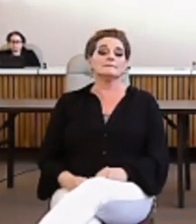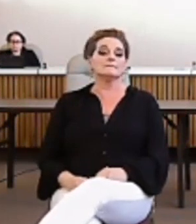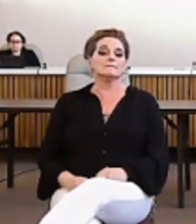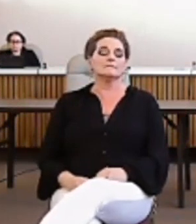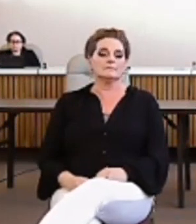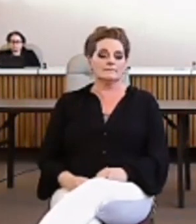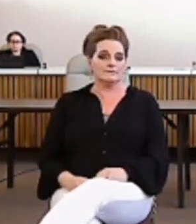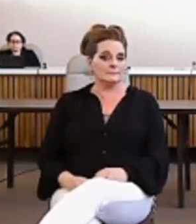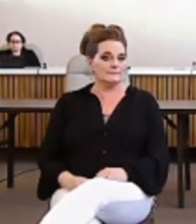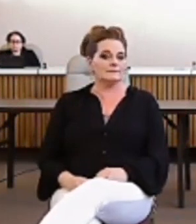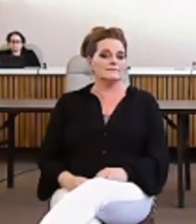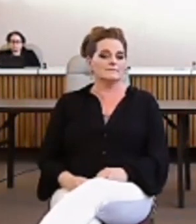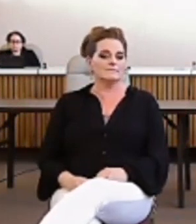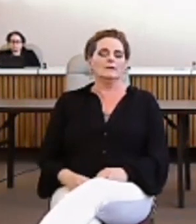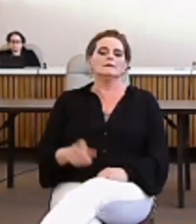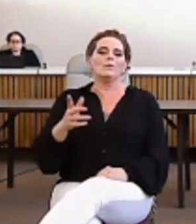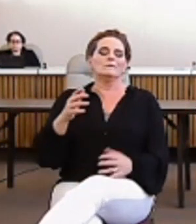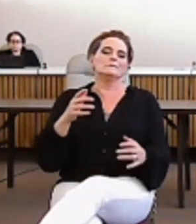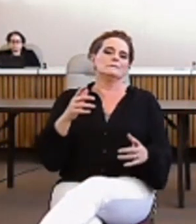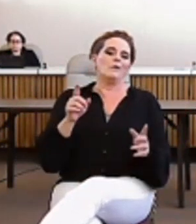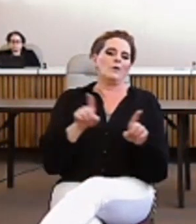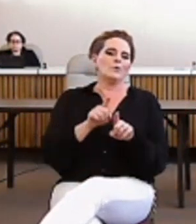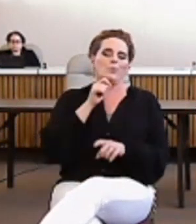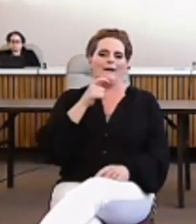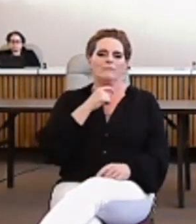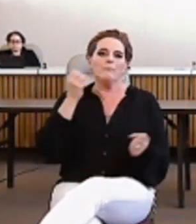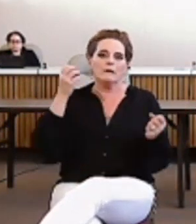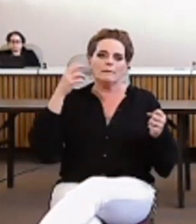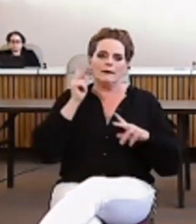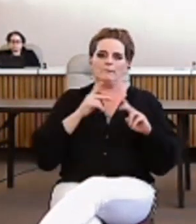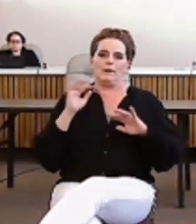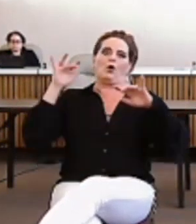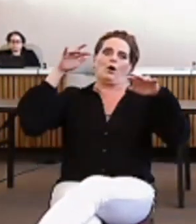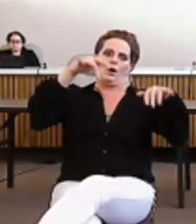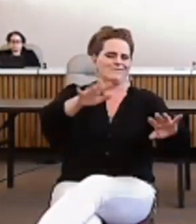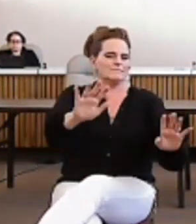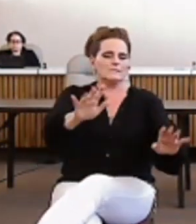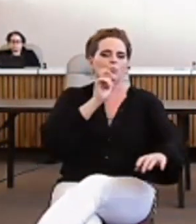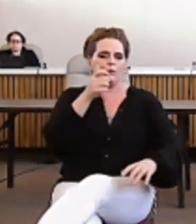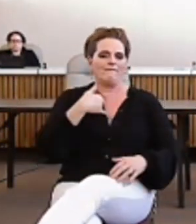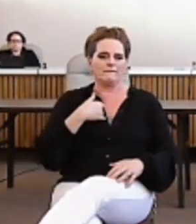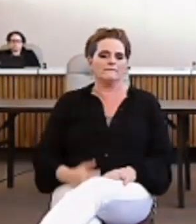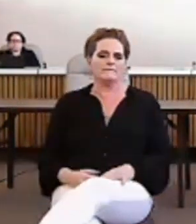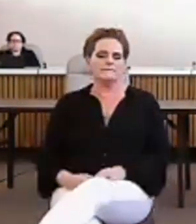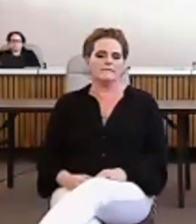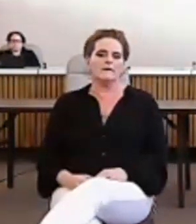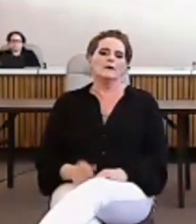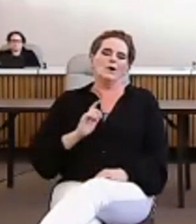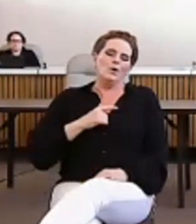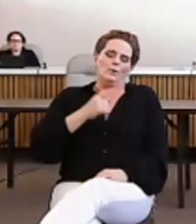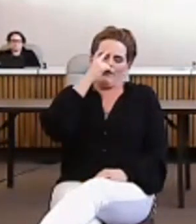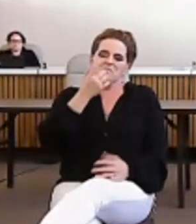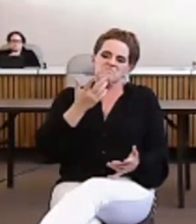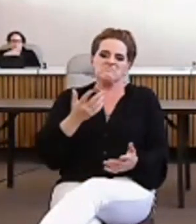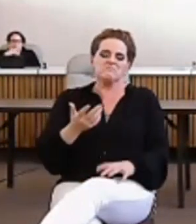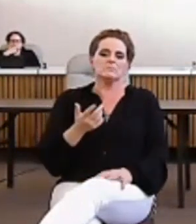amount of people coming in through the sales activities through the shop. So we felt it was,